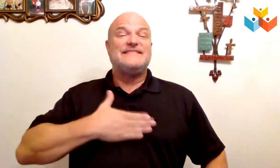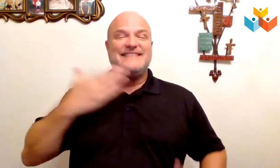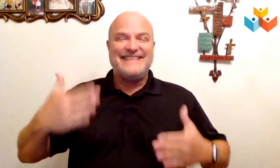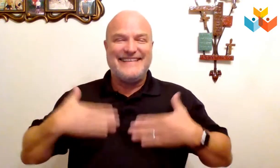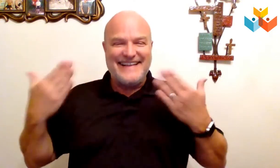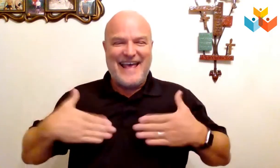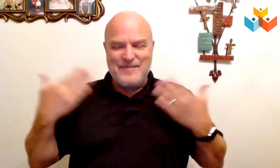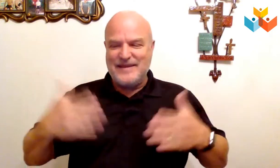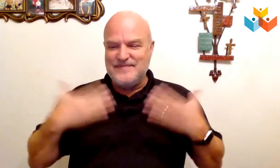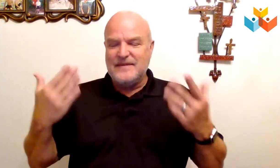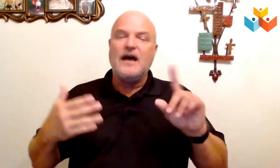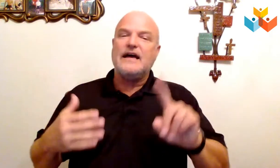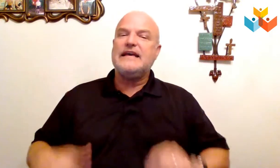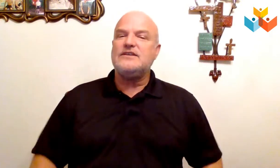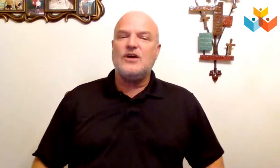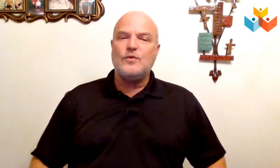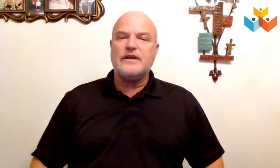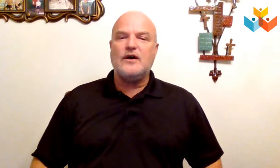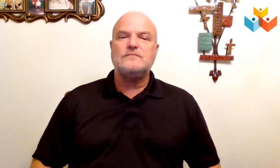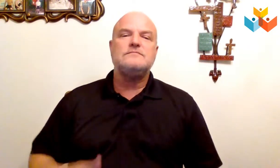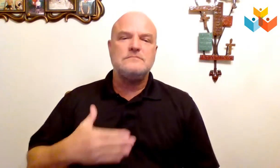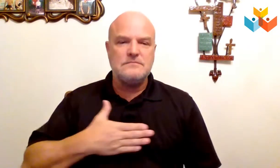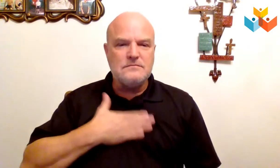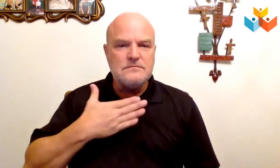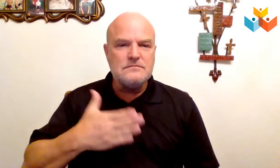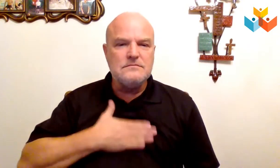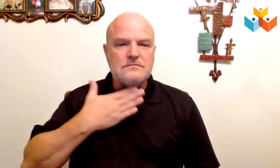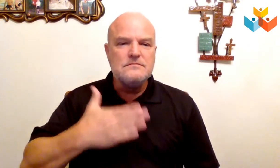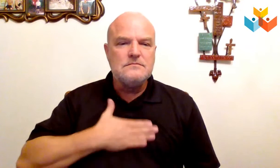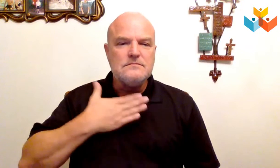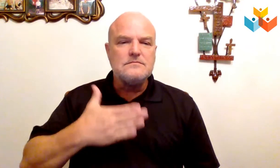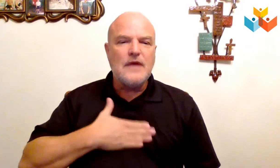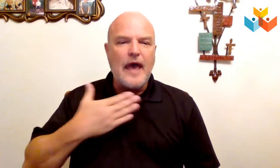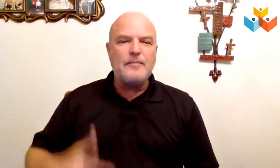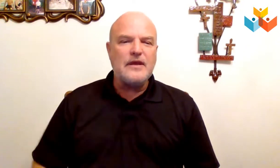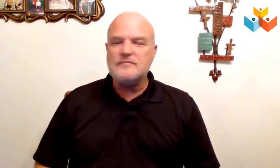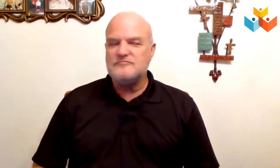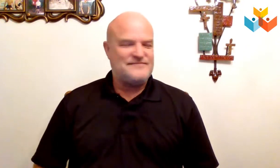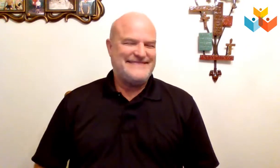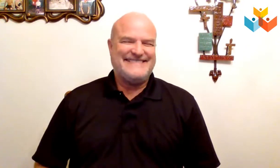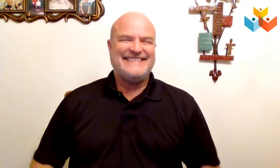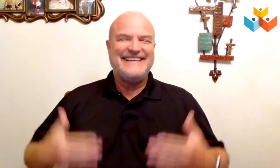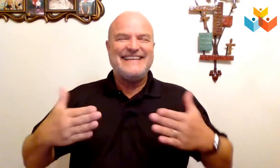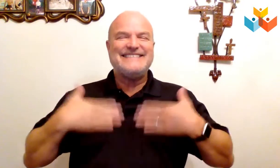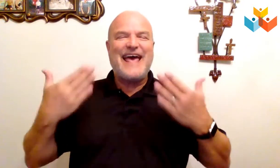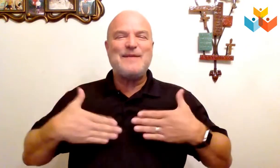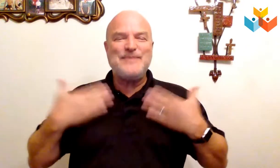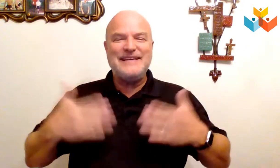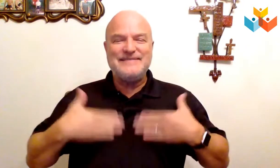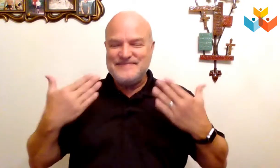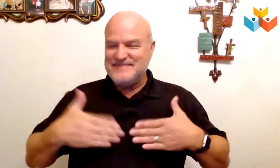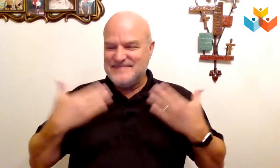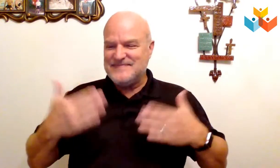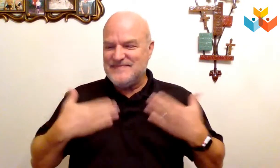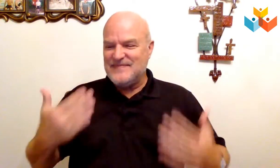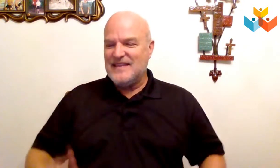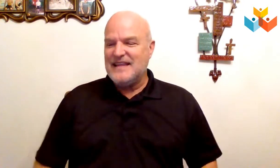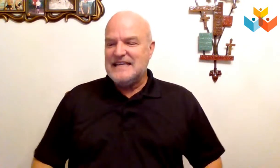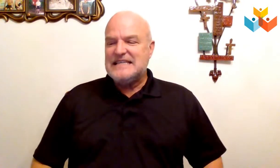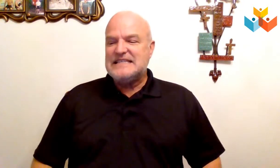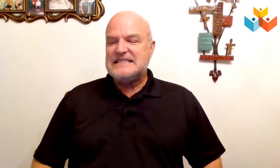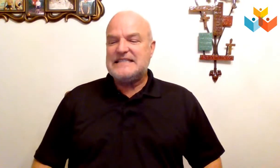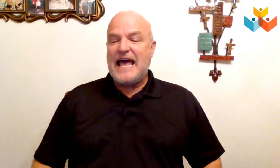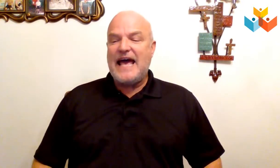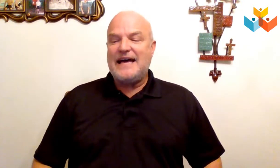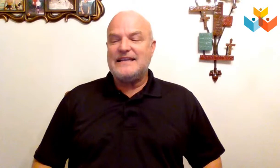Happy. Happy. Happy. Again, you don't want to go happy. It's